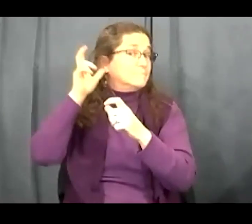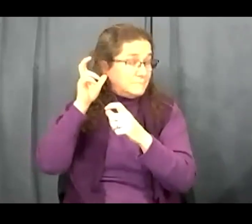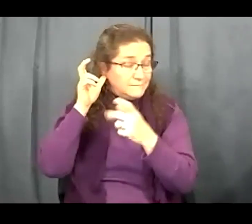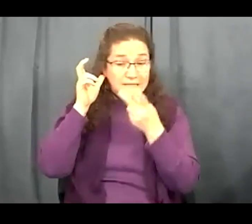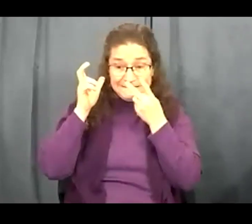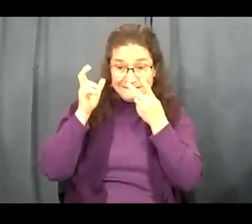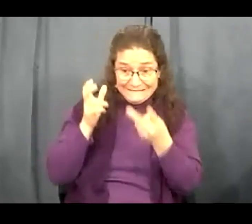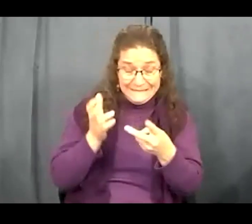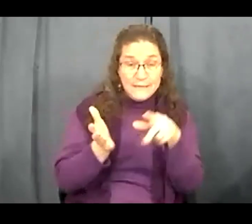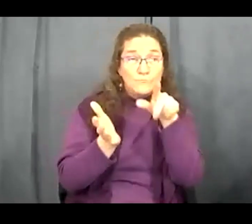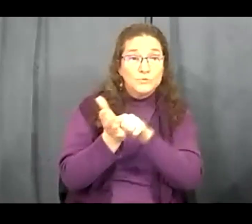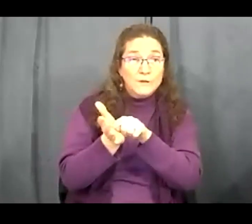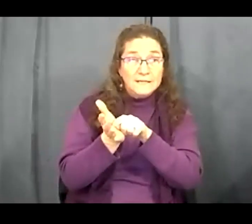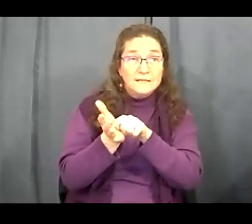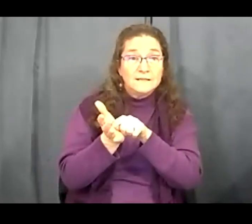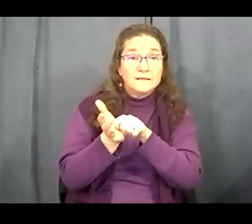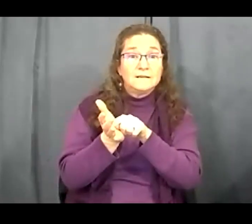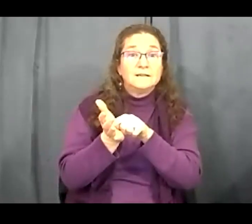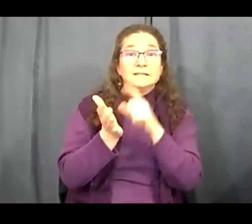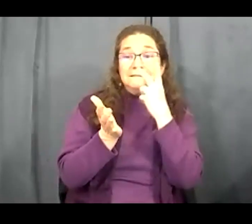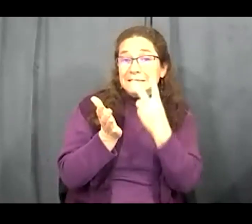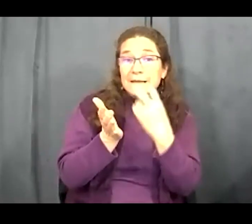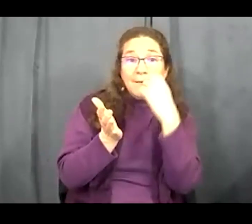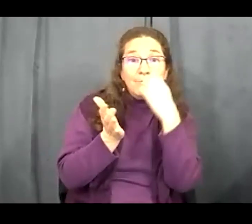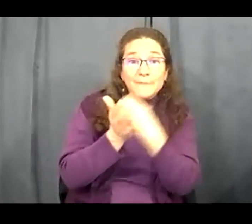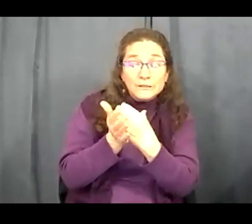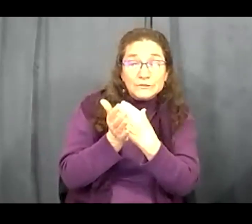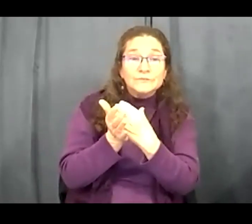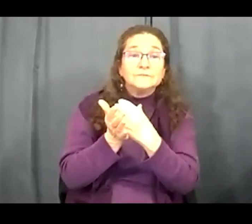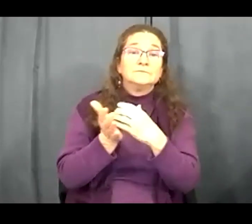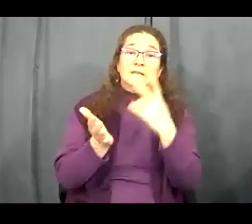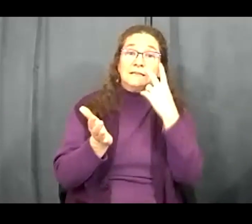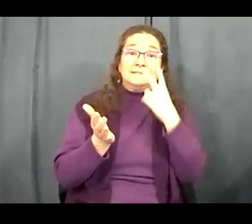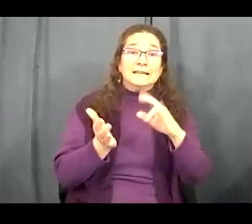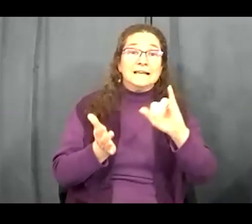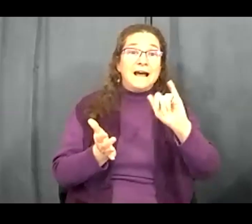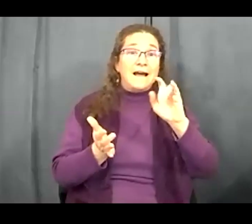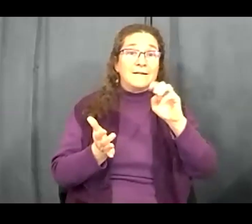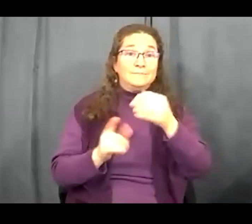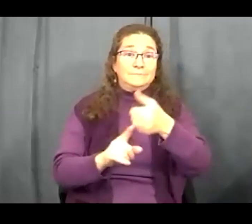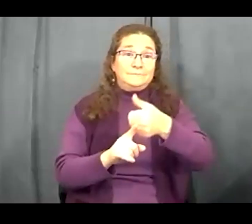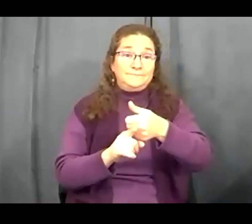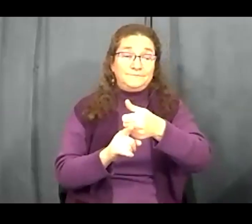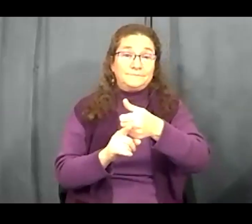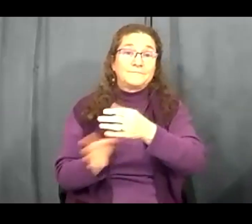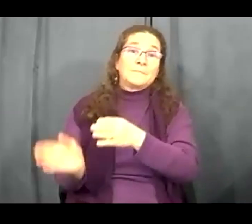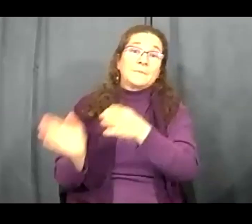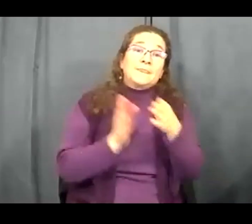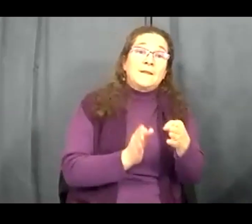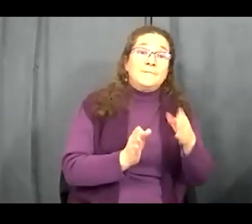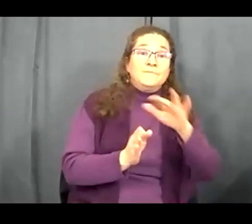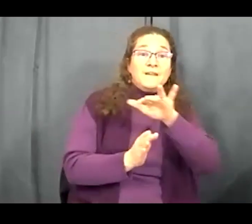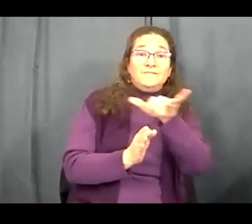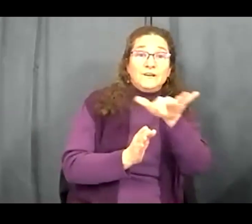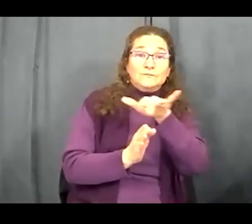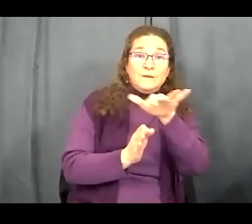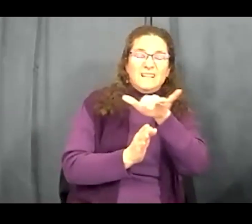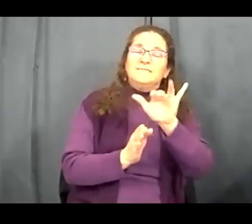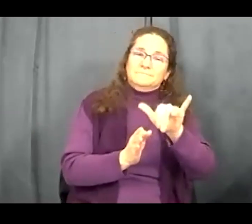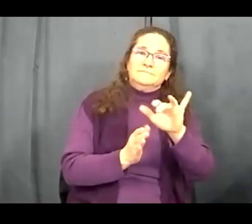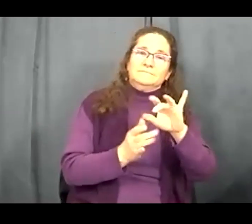it in printed form or the picture or the actual item. You may include fingerspelling because that's a form of literacy as